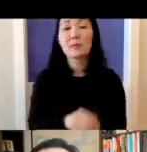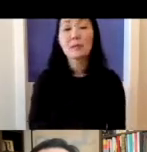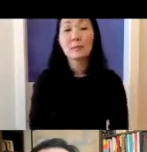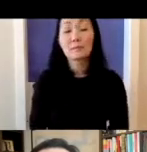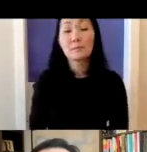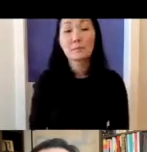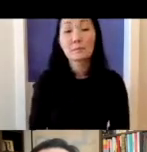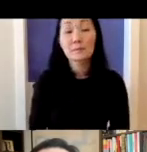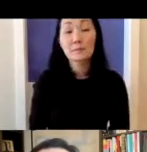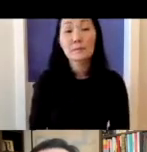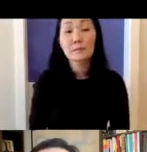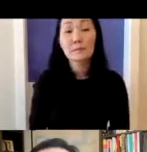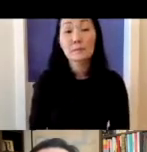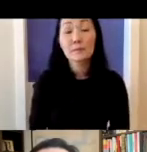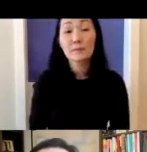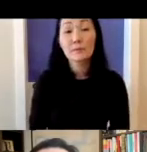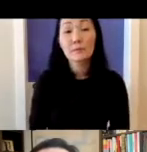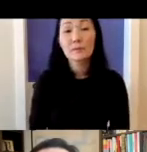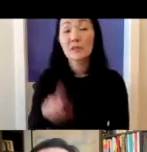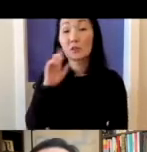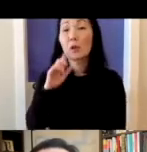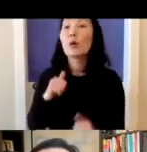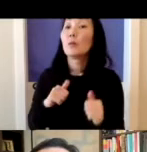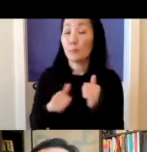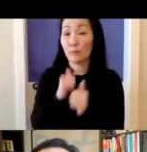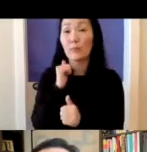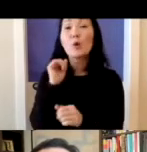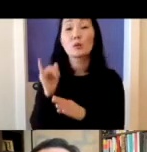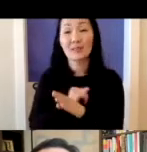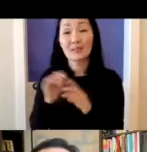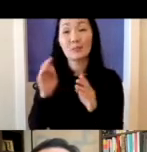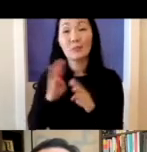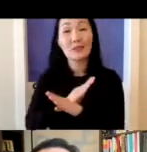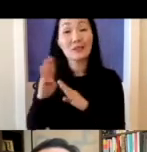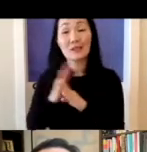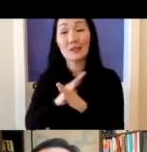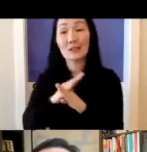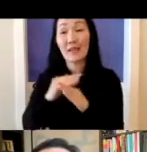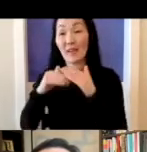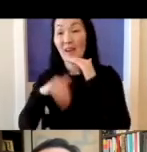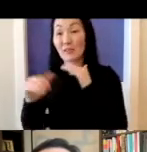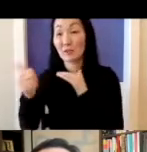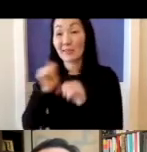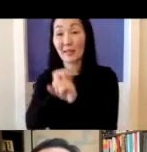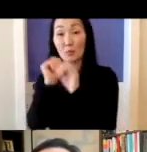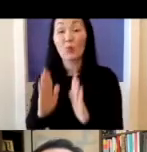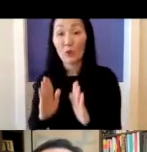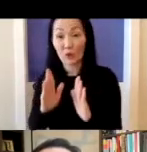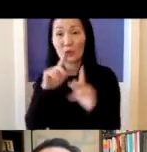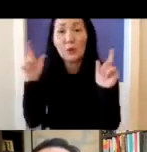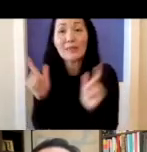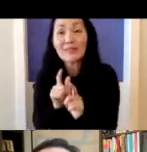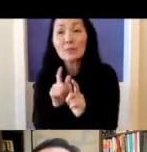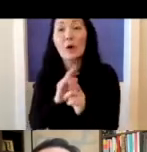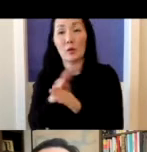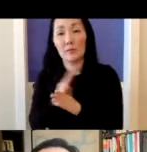in the city of Vancouver are under 10 employees, that they are small. And I think think within that smallness, it does,